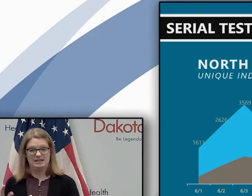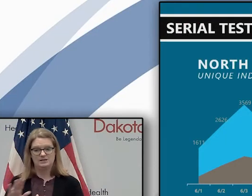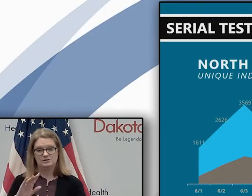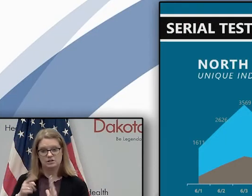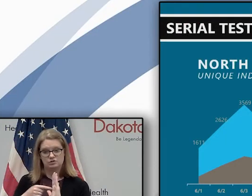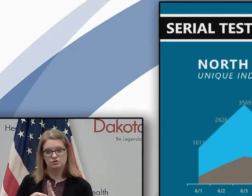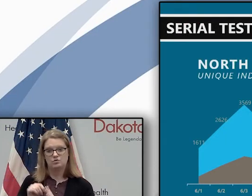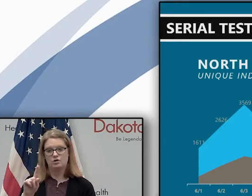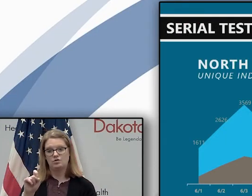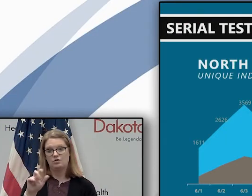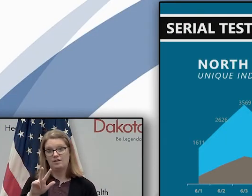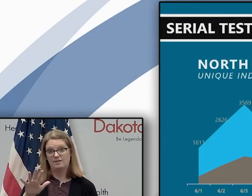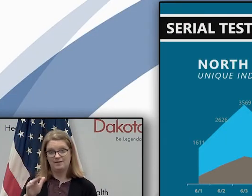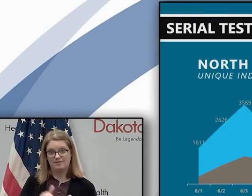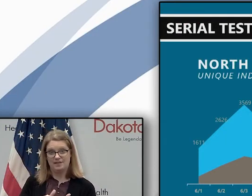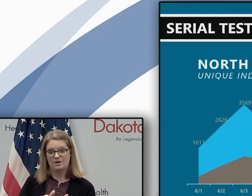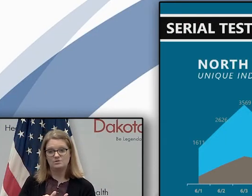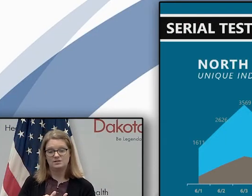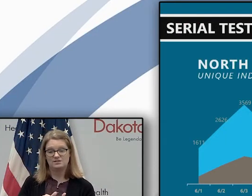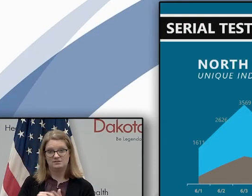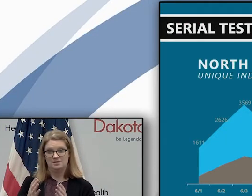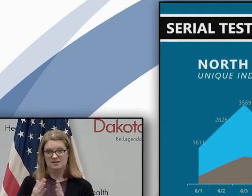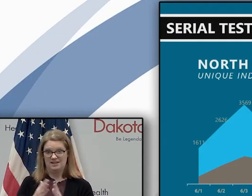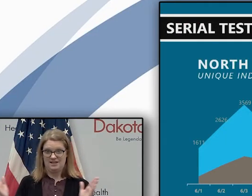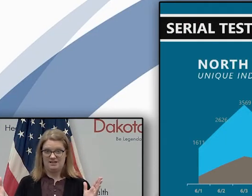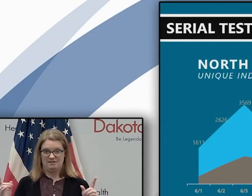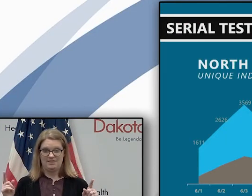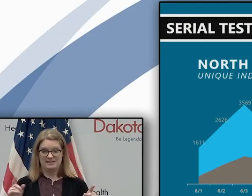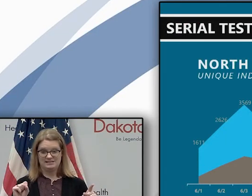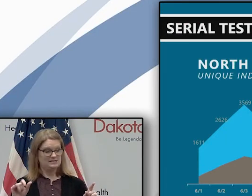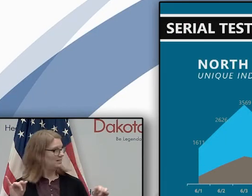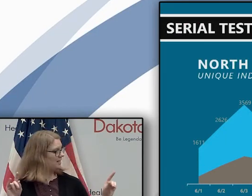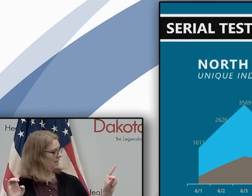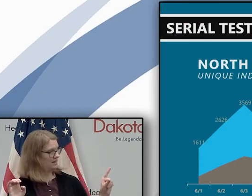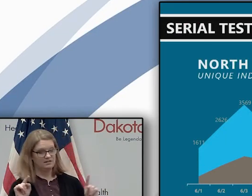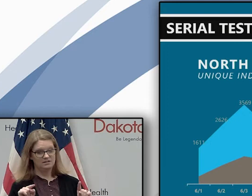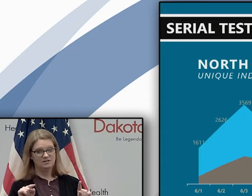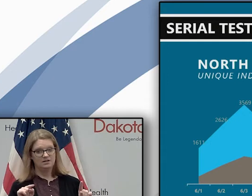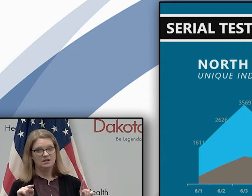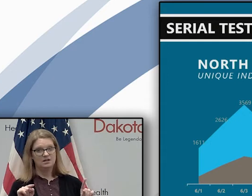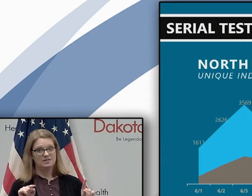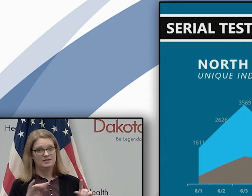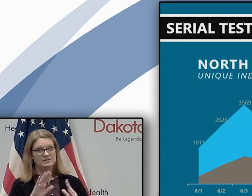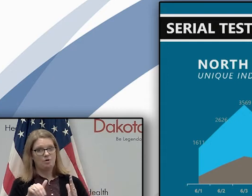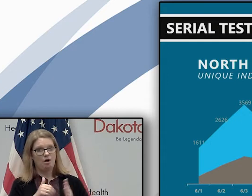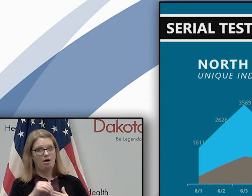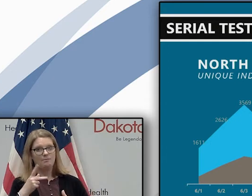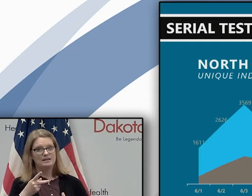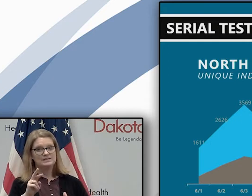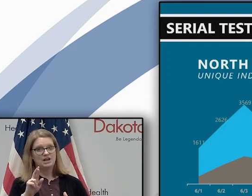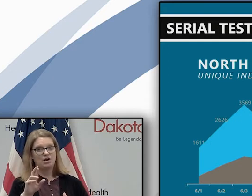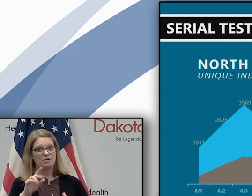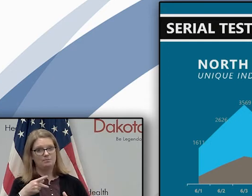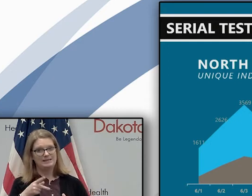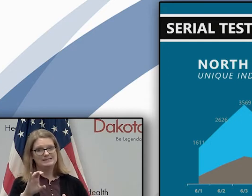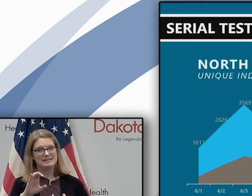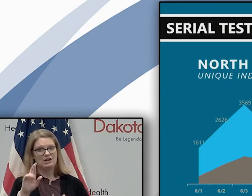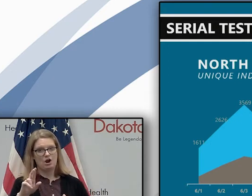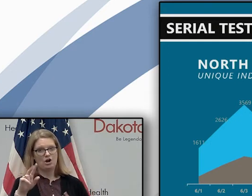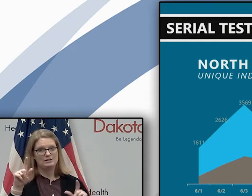the 135,000 tests that were shown here that are cumulative tests that have been done in North Dakota, these are all PCR tests. None of these are